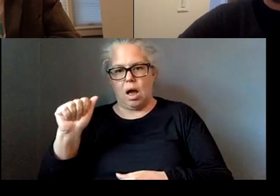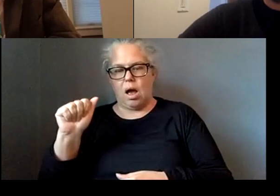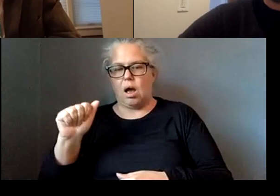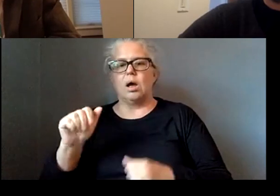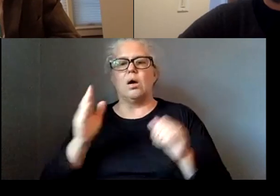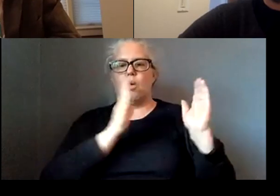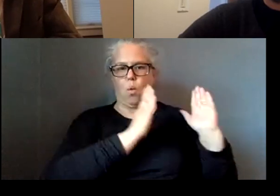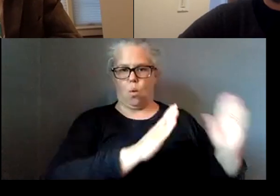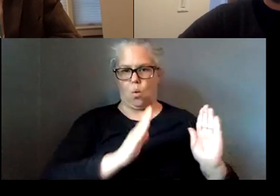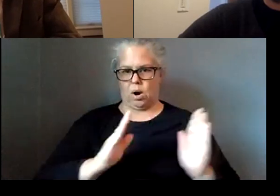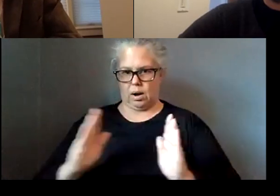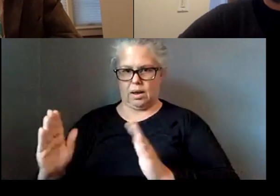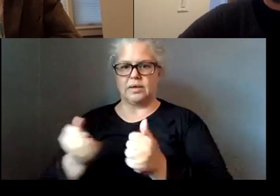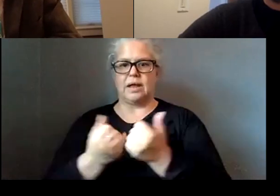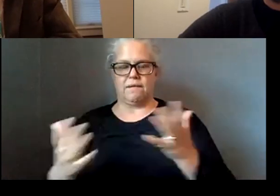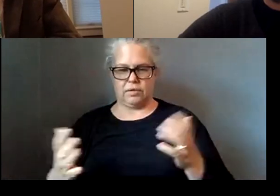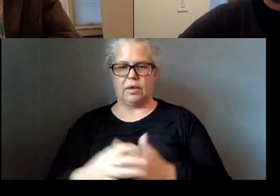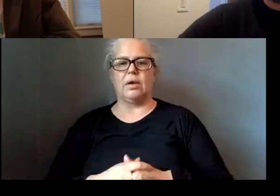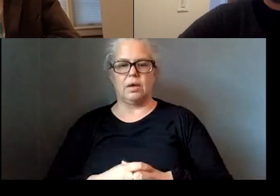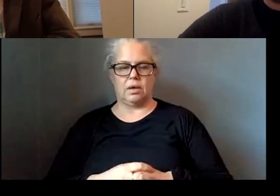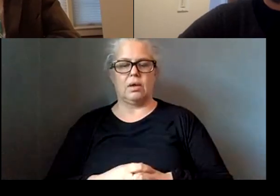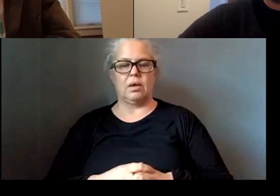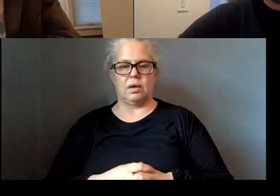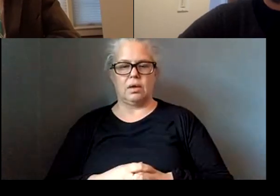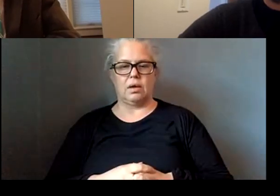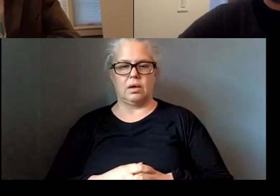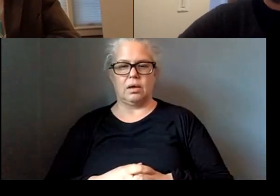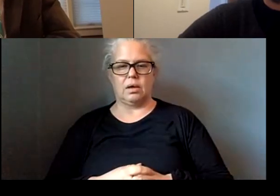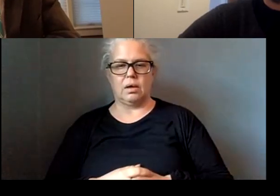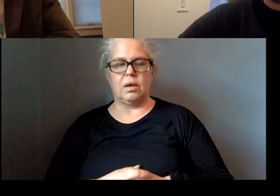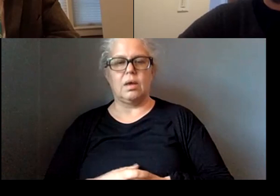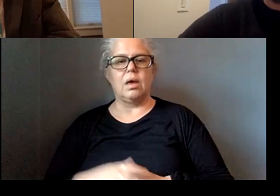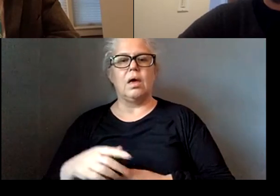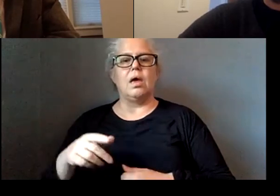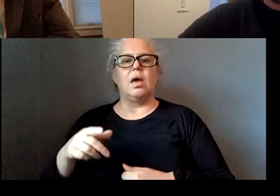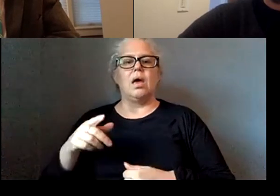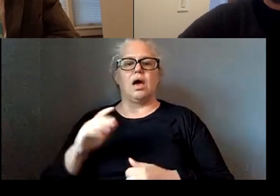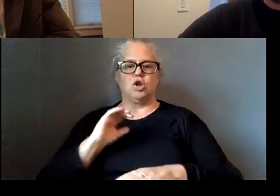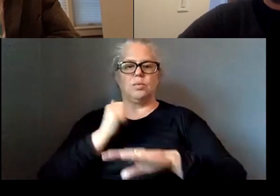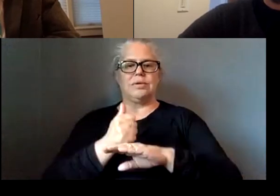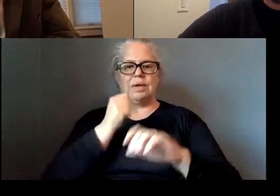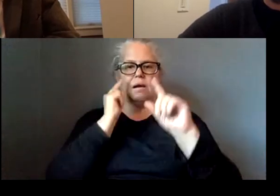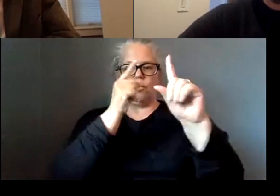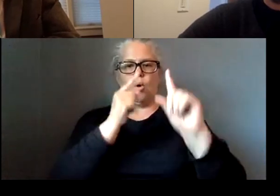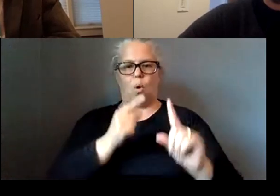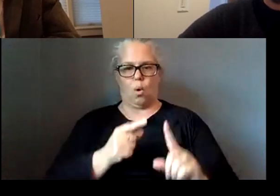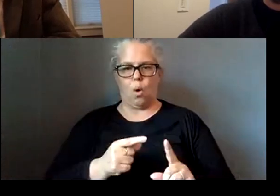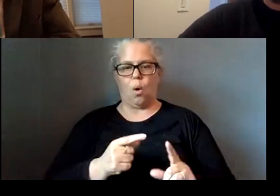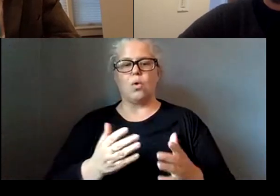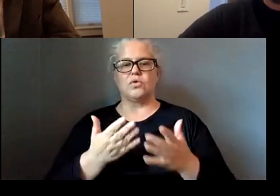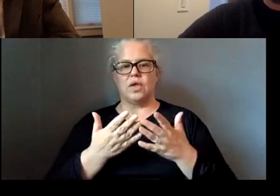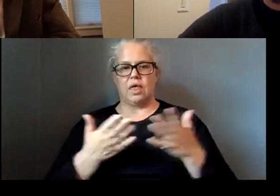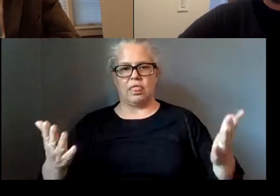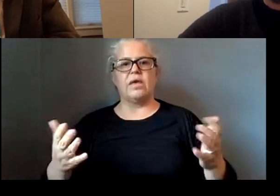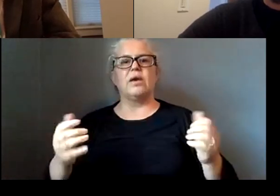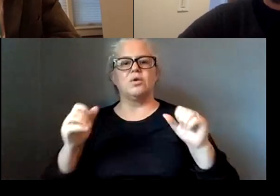organizing things. And so she would put goals together, things that we could do with alternates, and